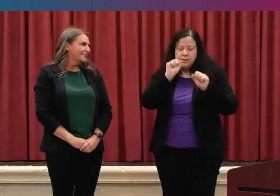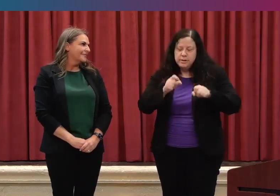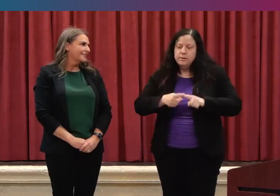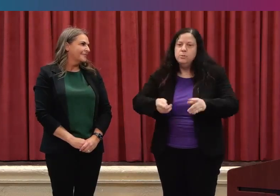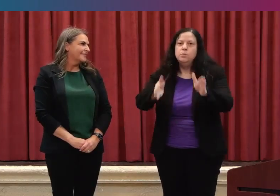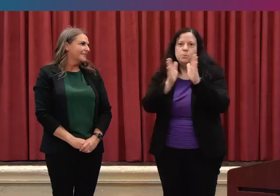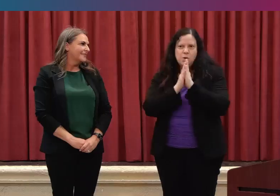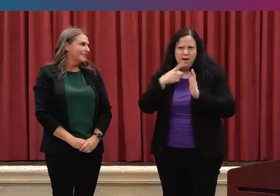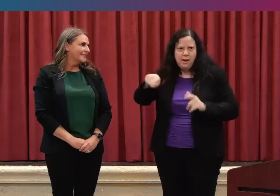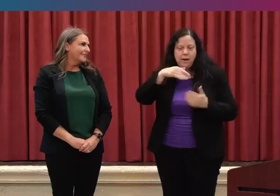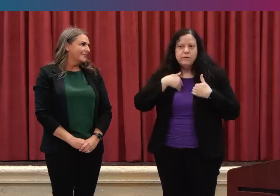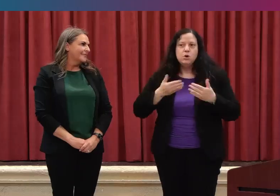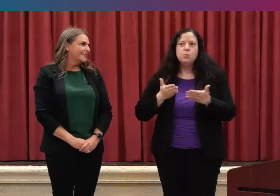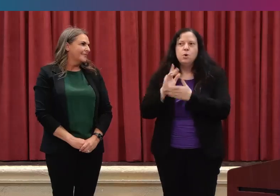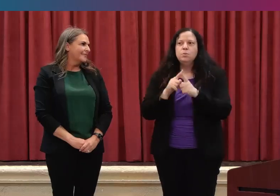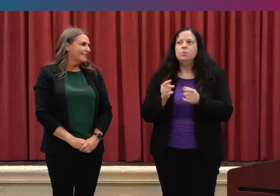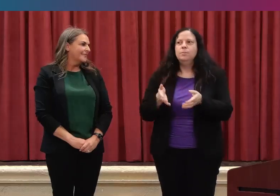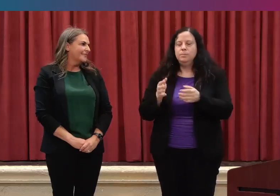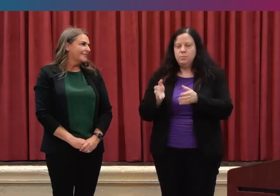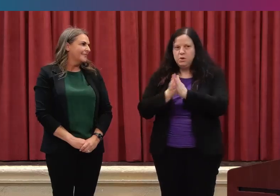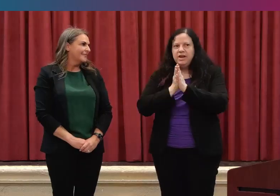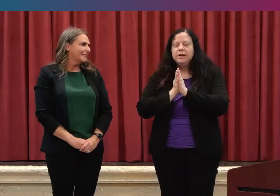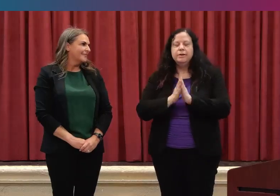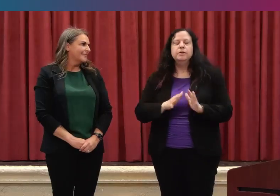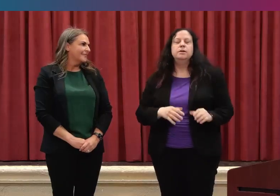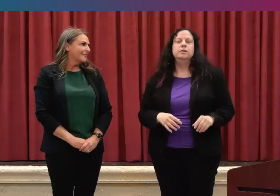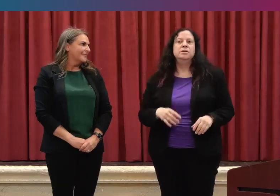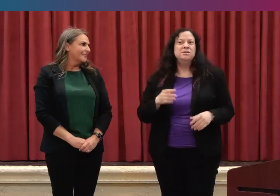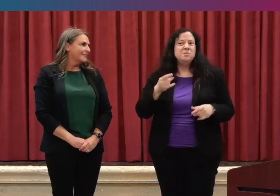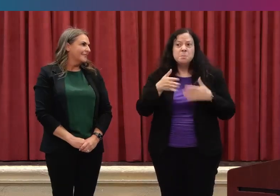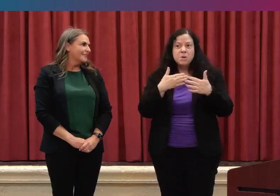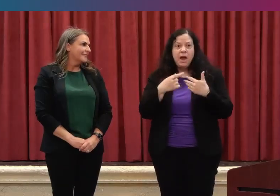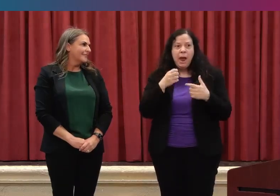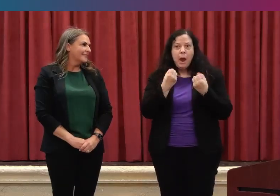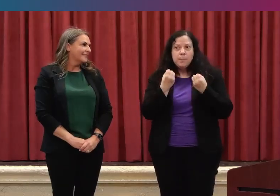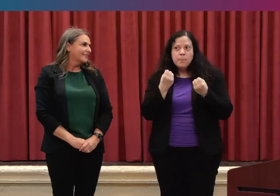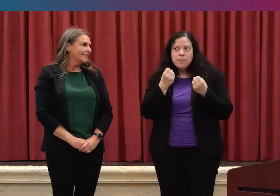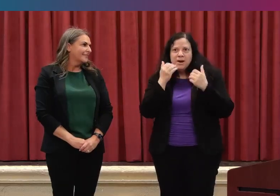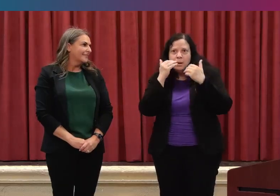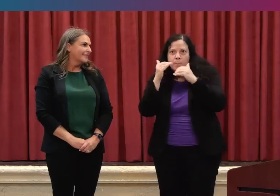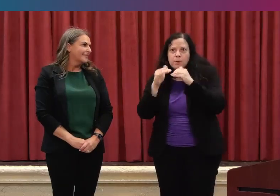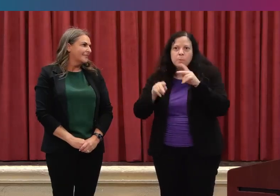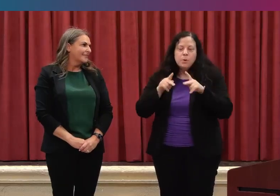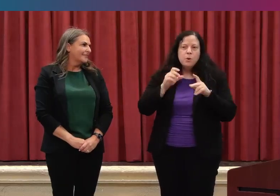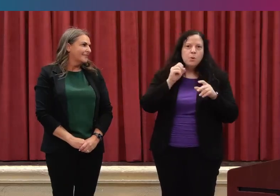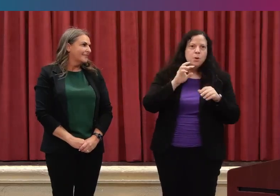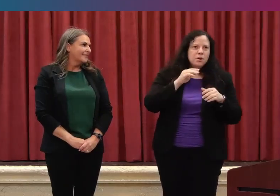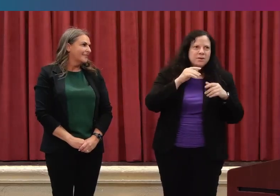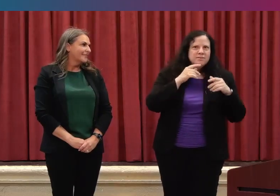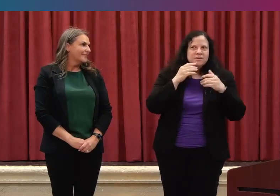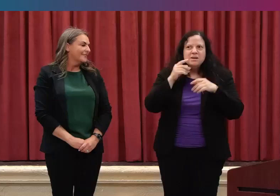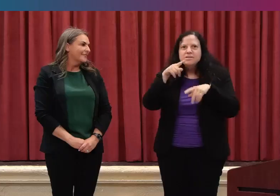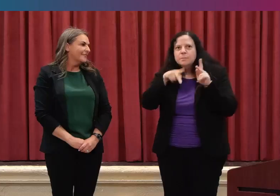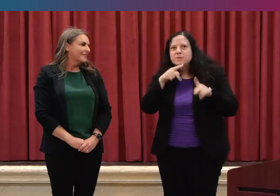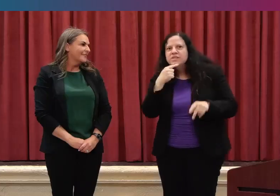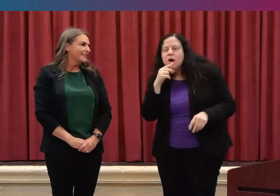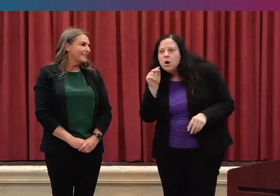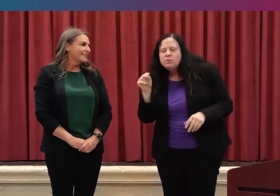cetera, et cetera. So a request, you have a right to request those interpreters. There's not a limit to how many people